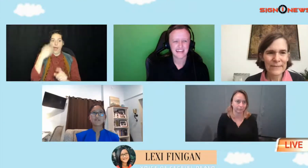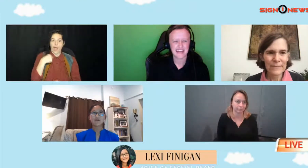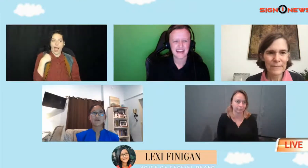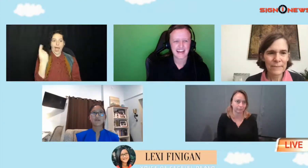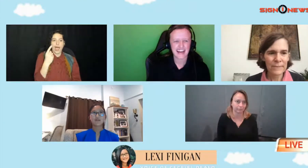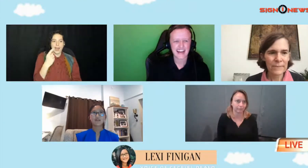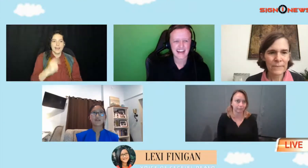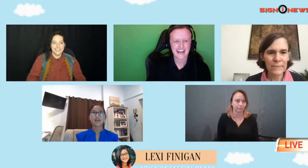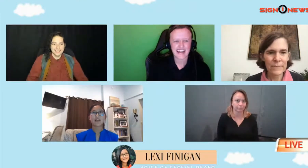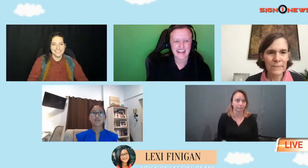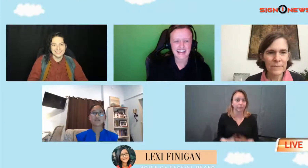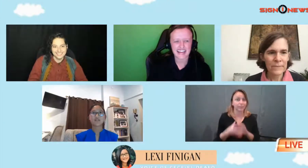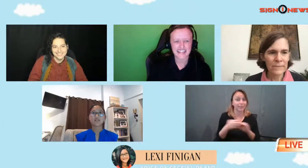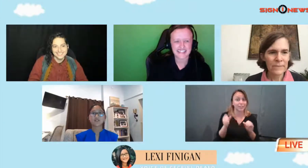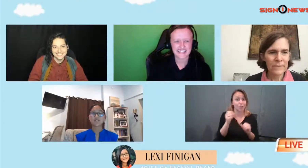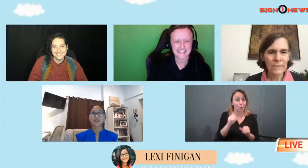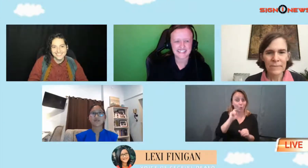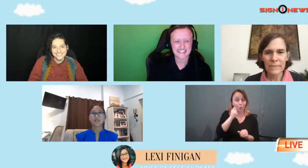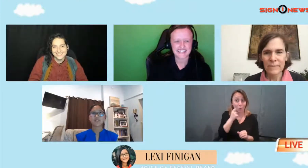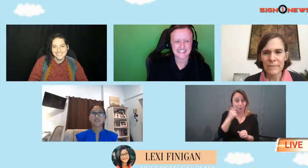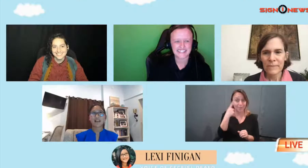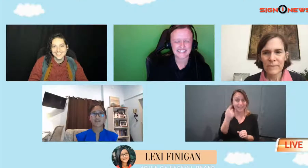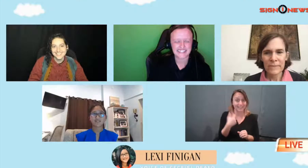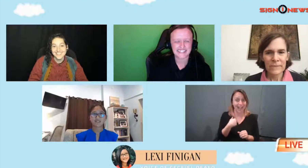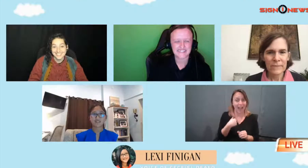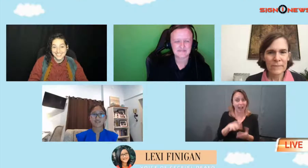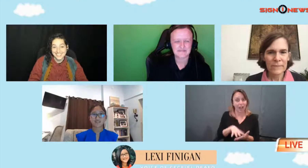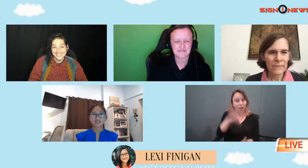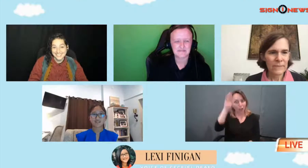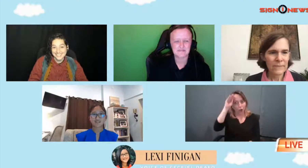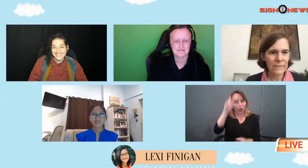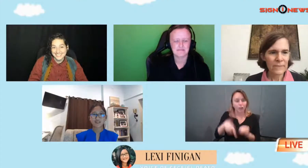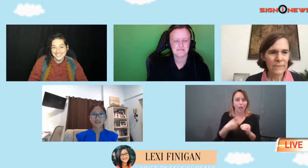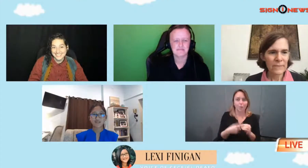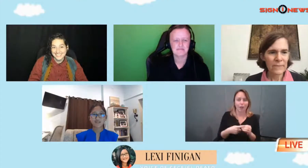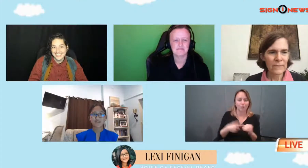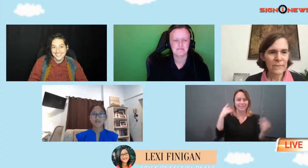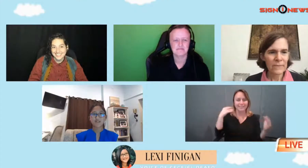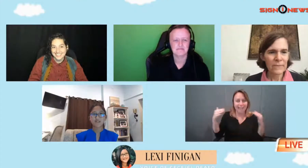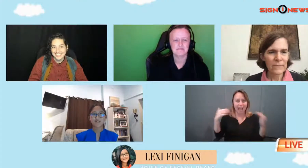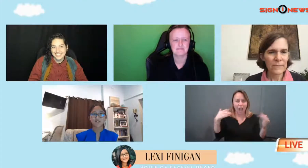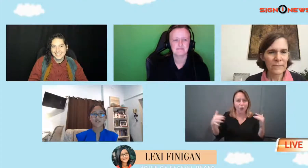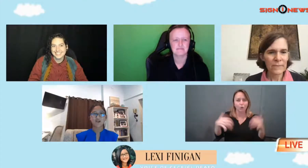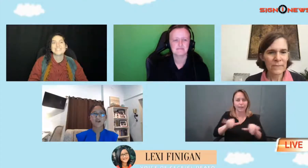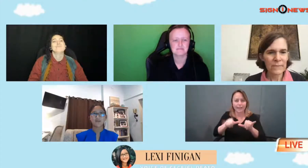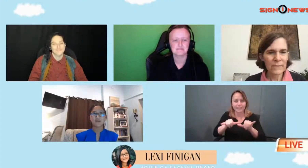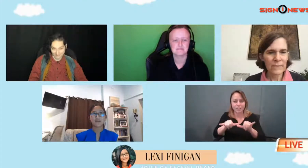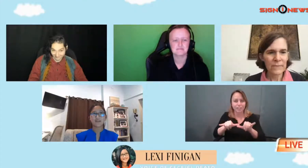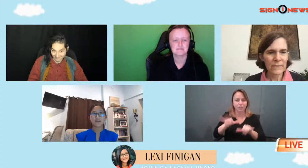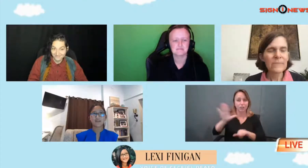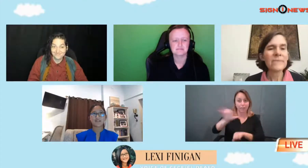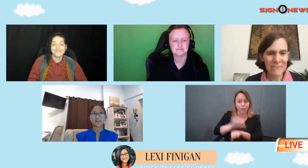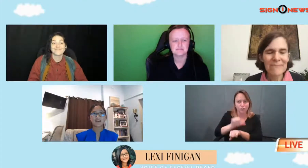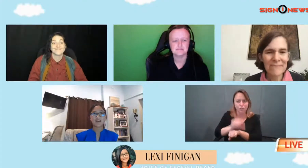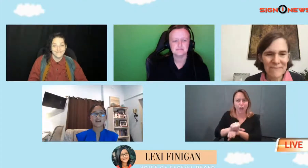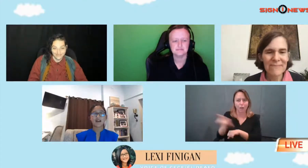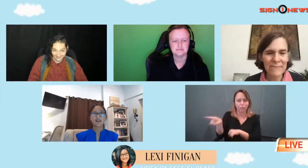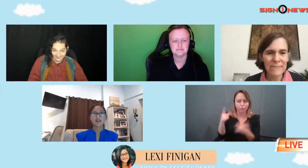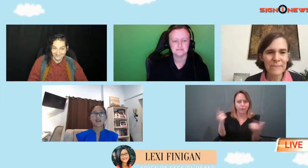But it was so cool because I actually got to learn about the sound engineers, like what they do for their job,